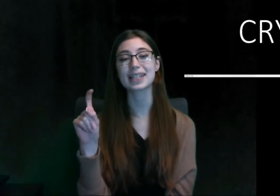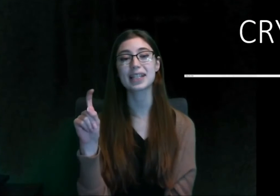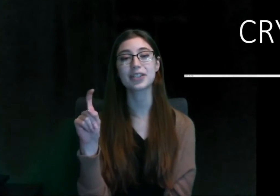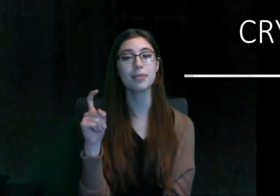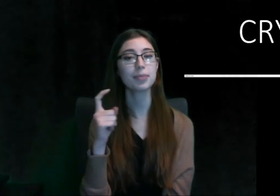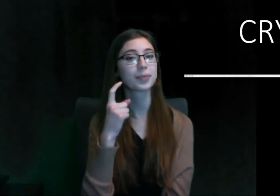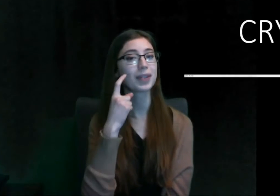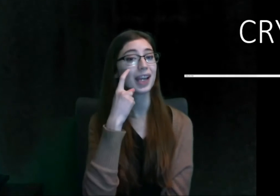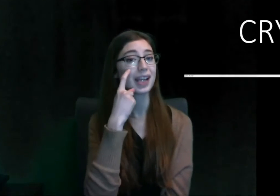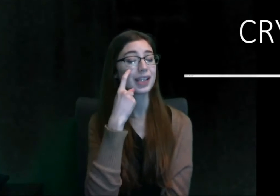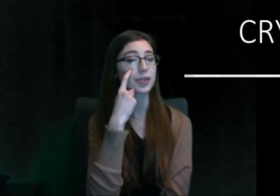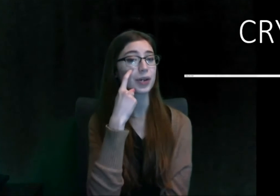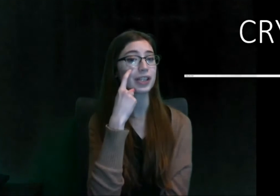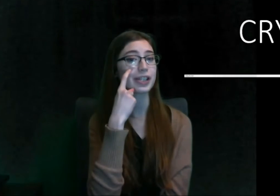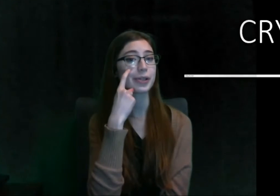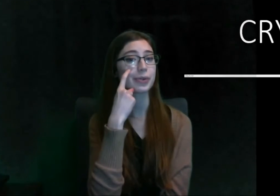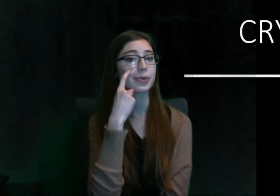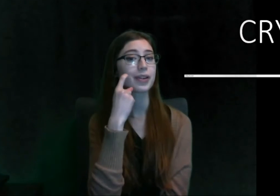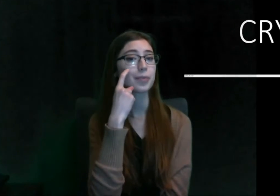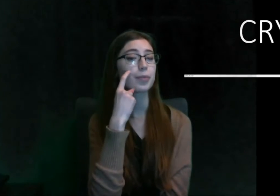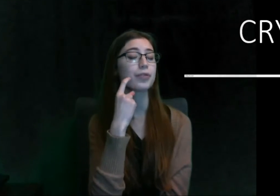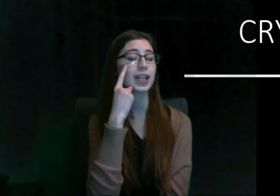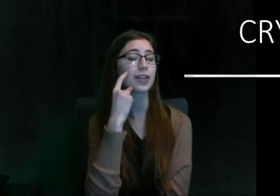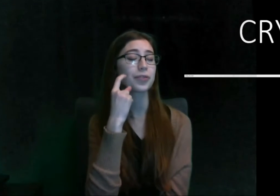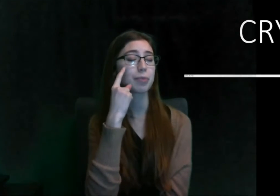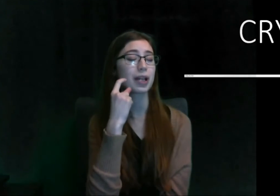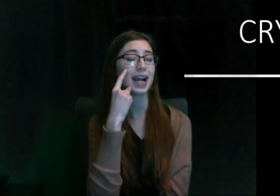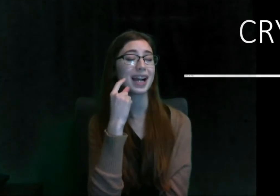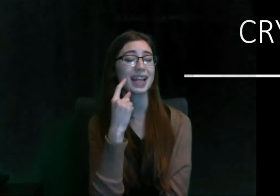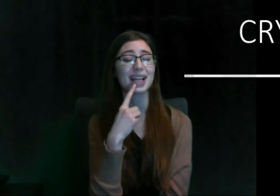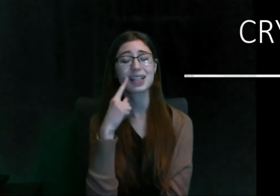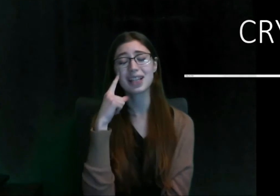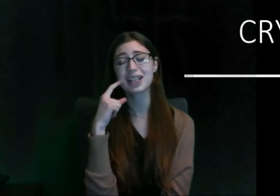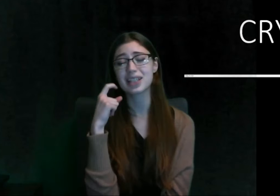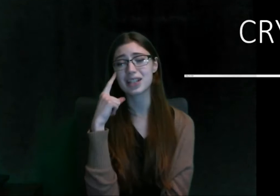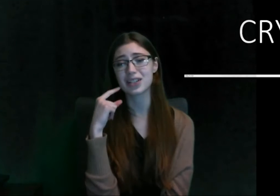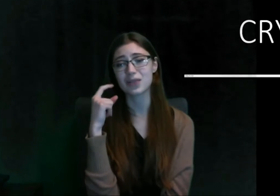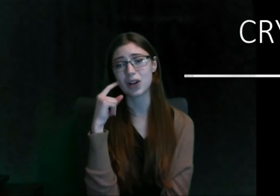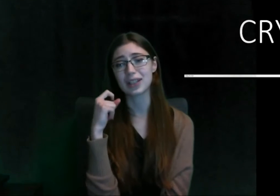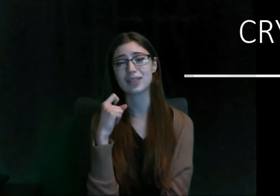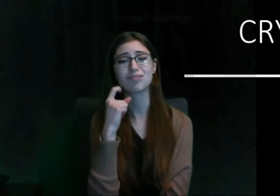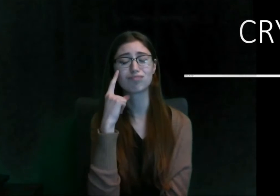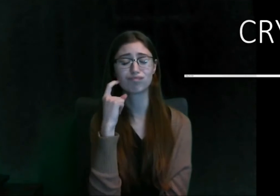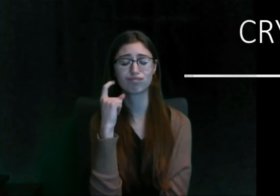handshake is going to move down from your eye like tears falling.